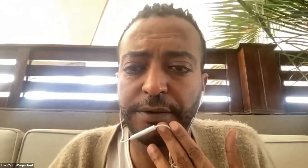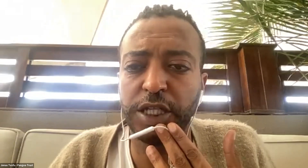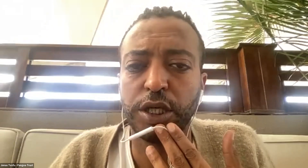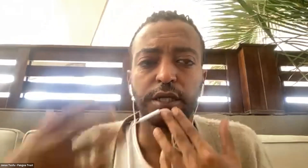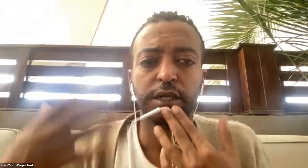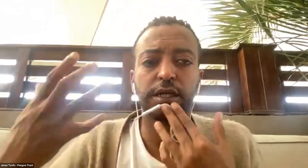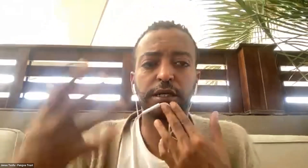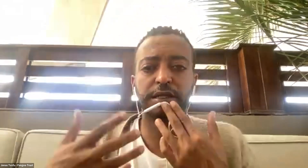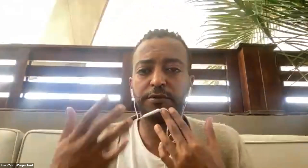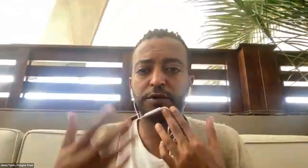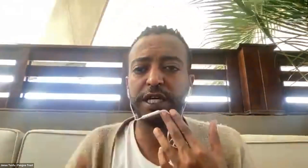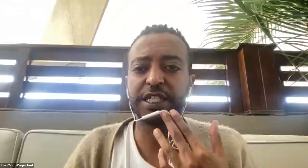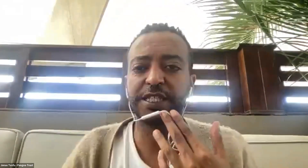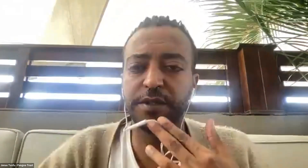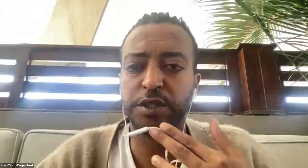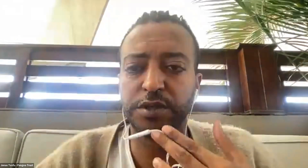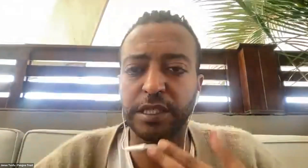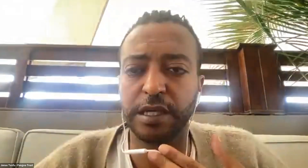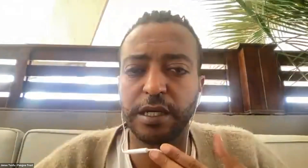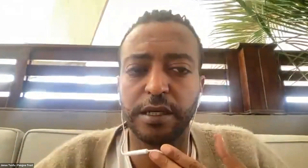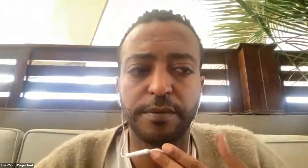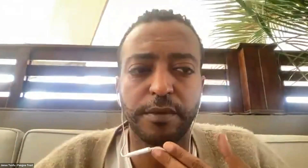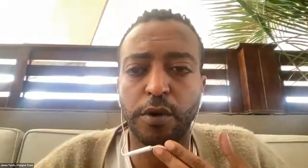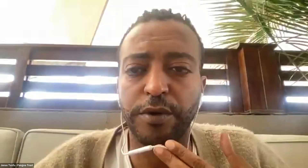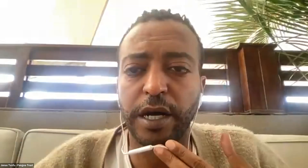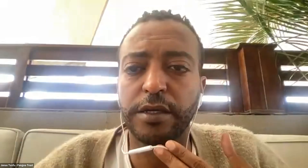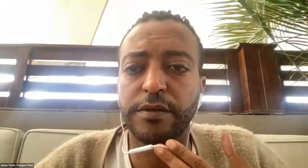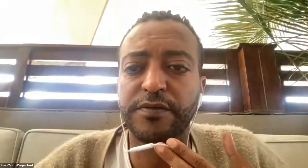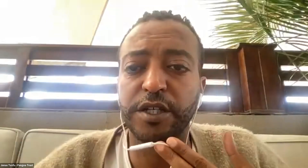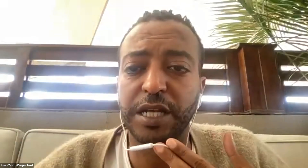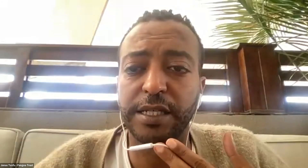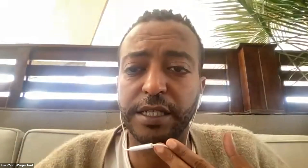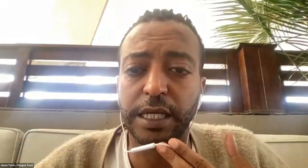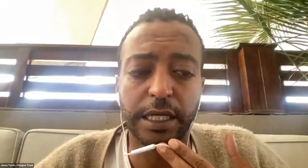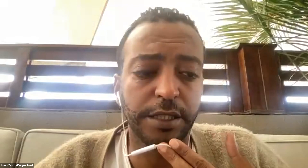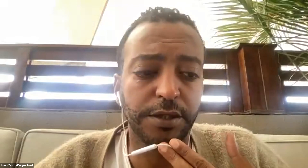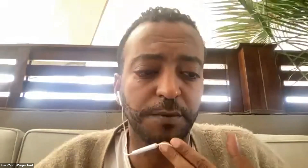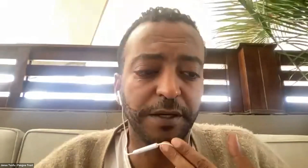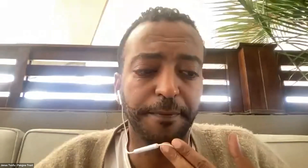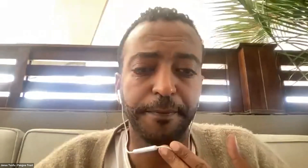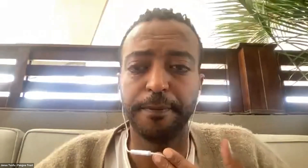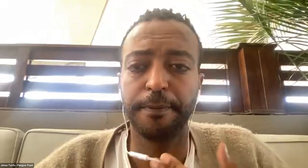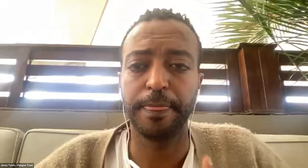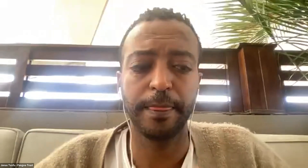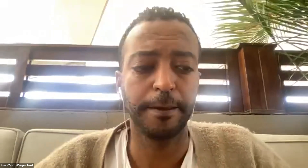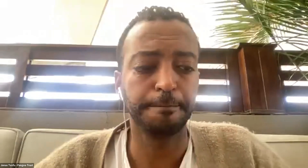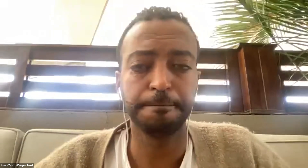action from me, and what is the direct change that I will experience using the aura